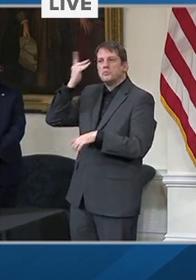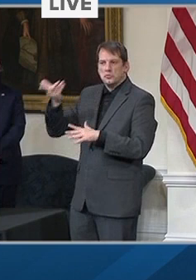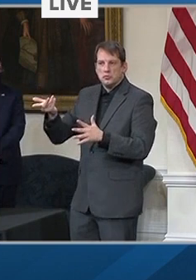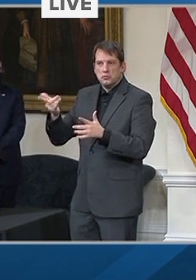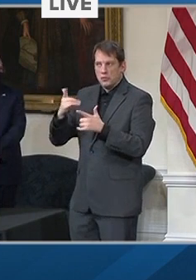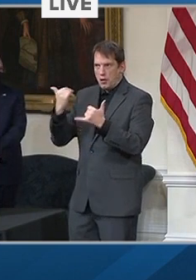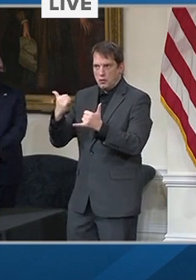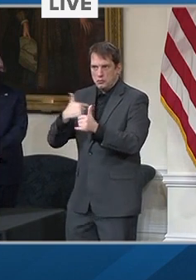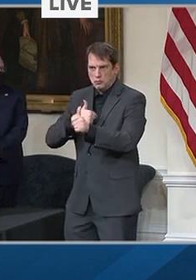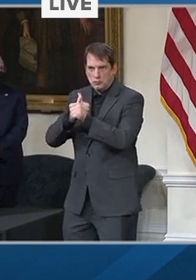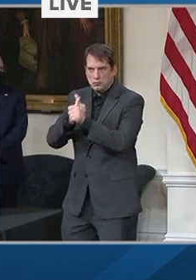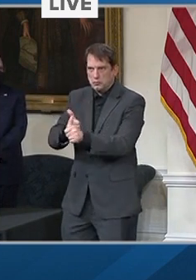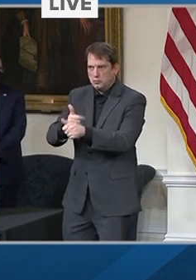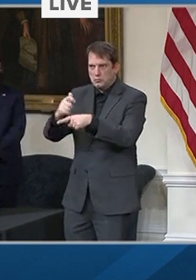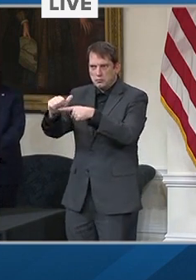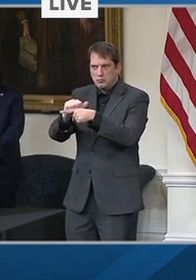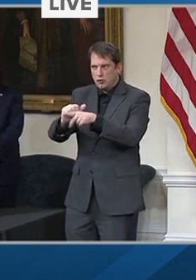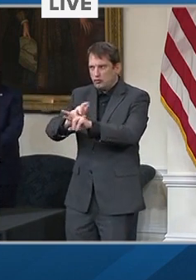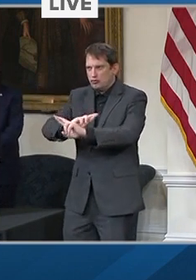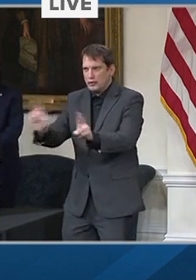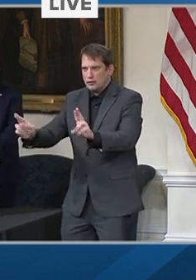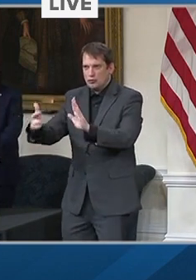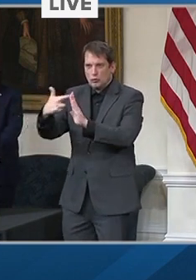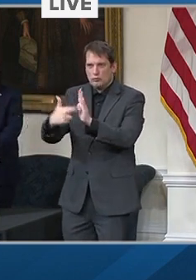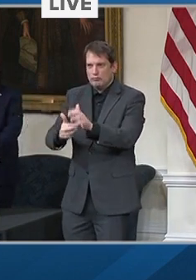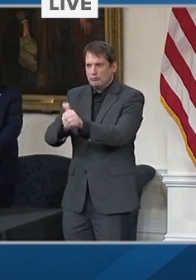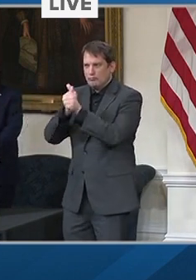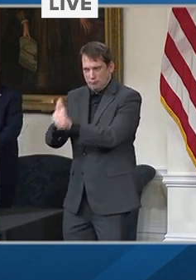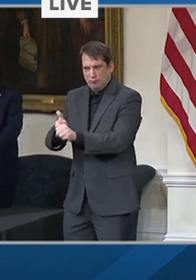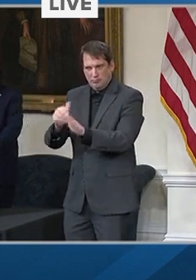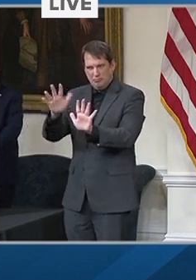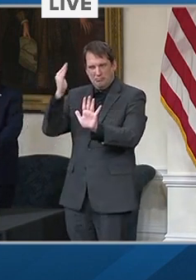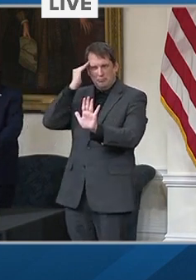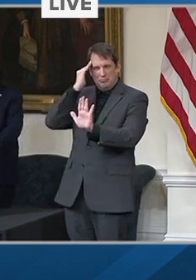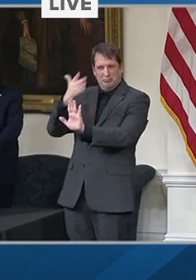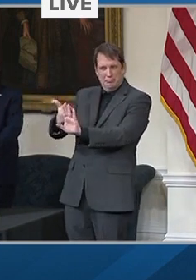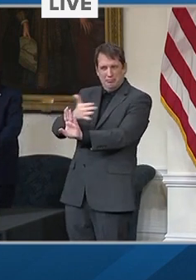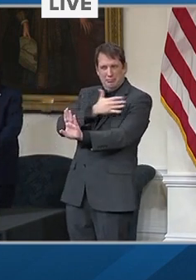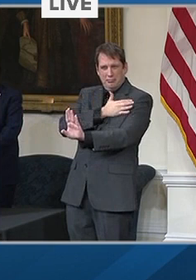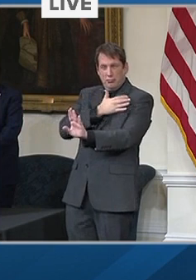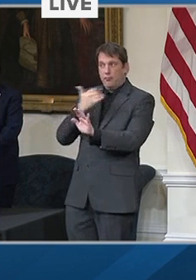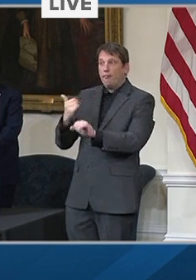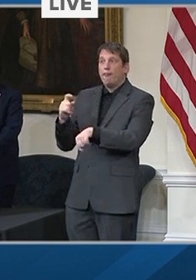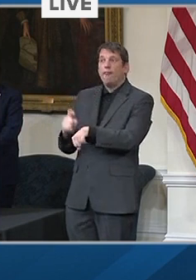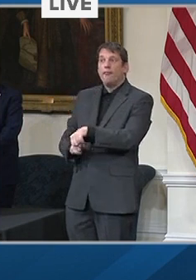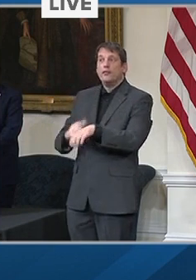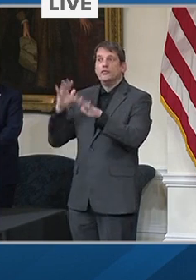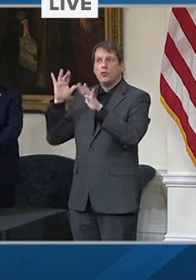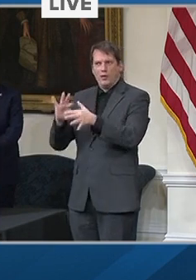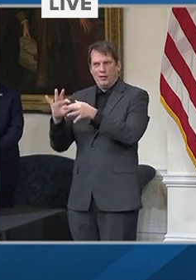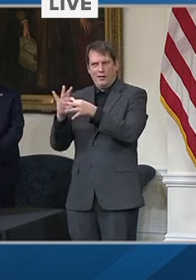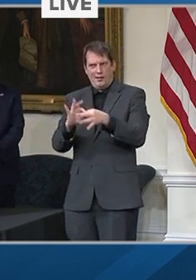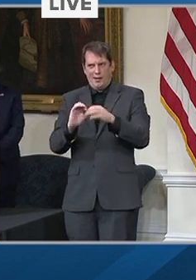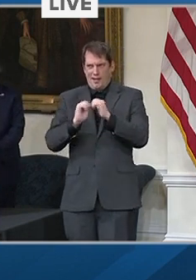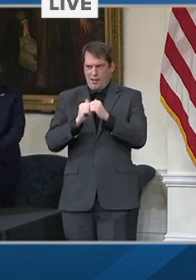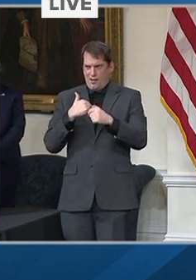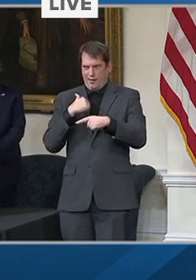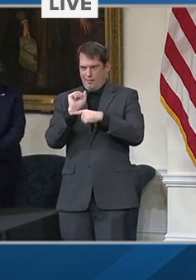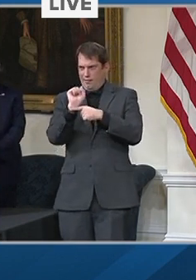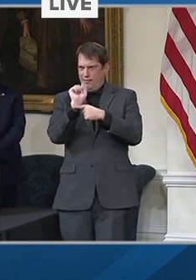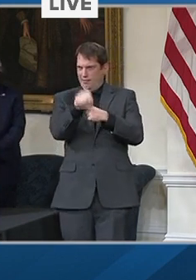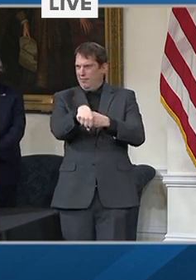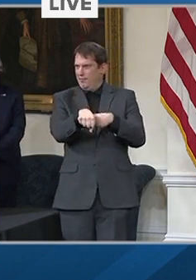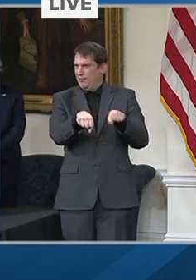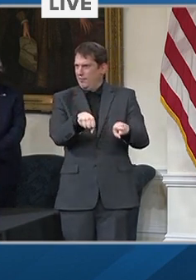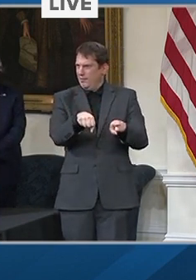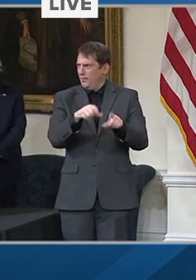and protocols that we've had in place for months, but also specific measures associated with fighting a winter storm. We couldn't have more than one